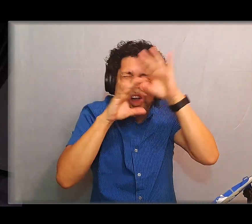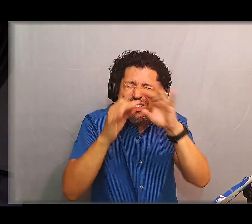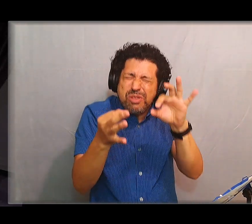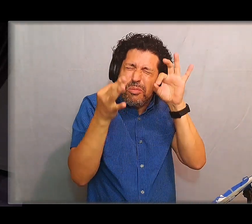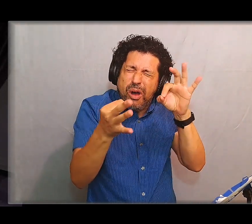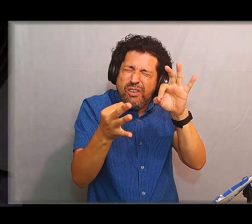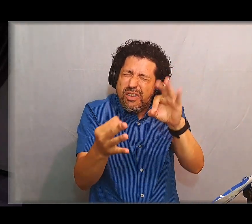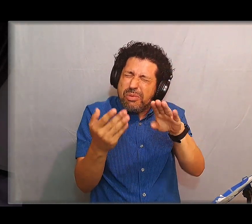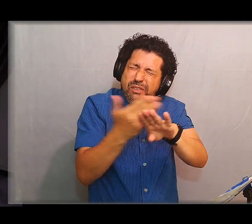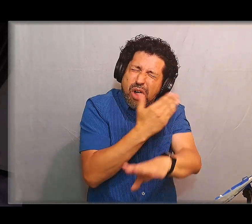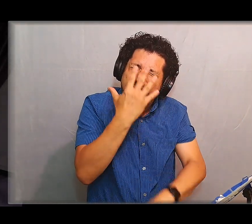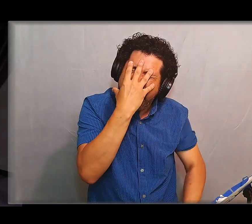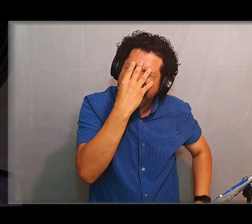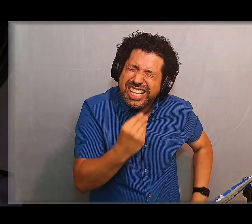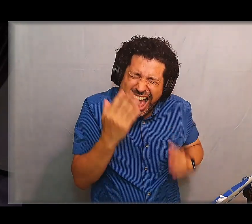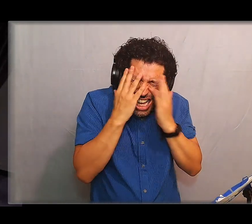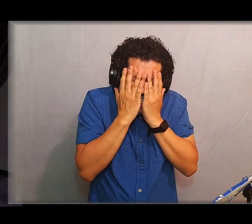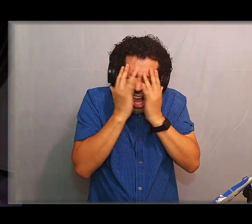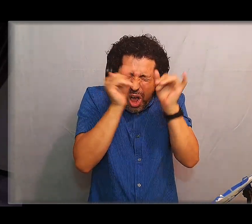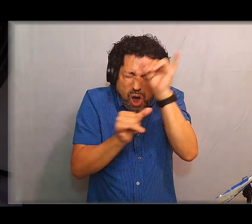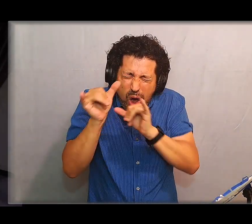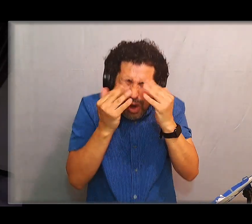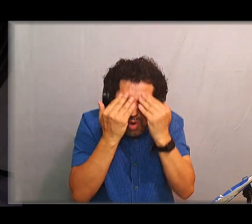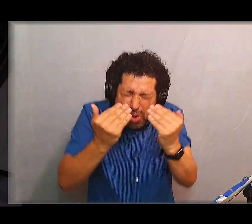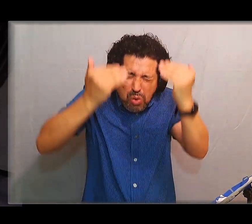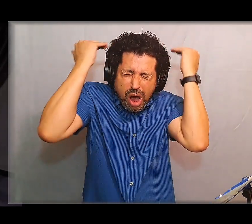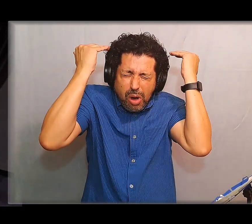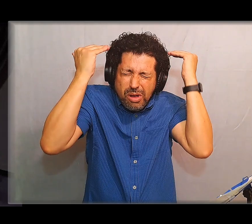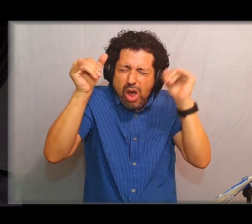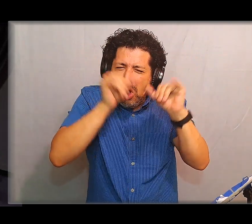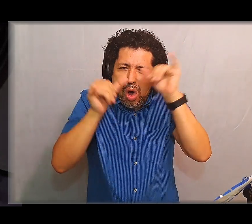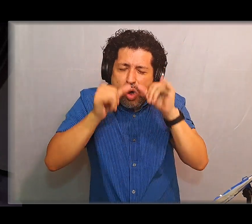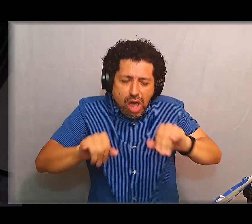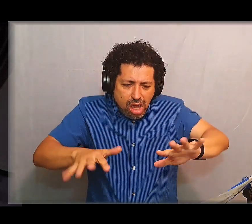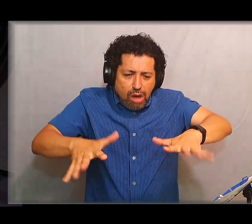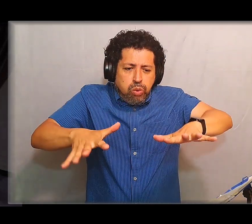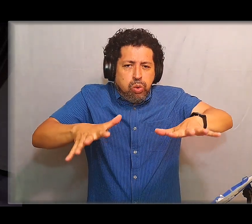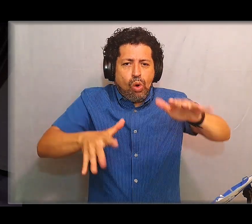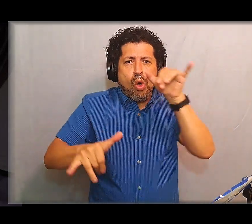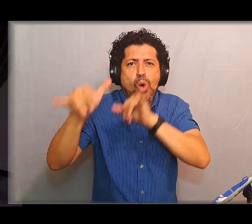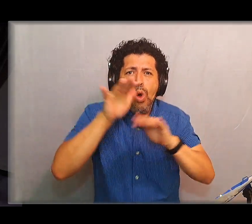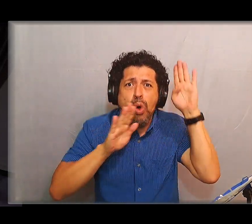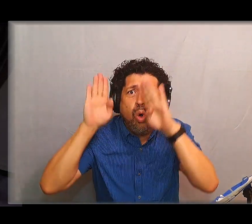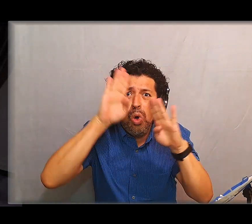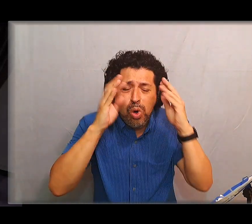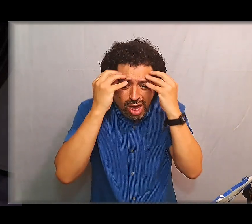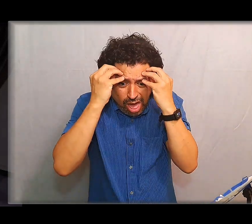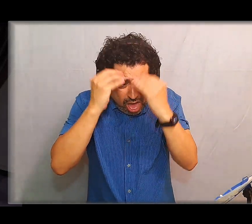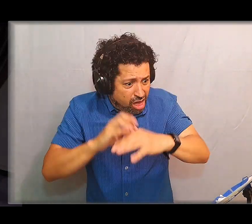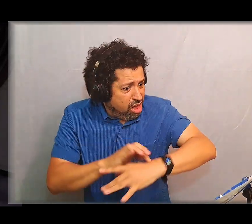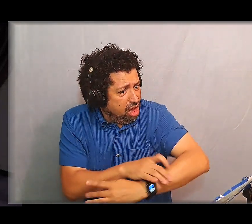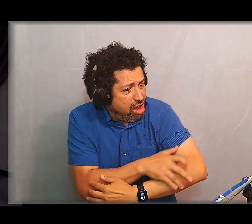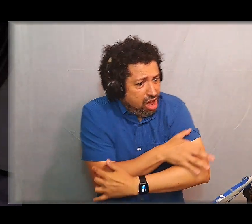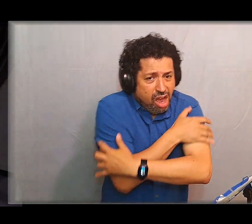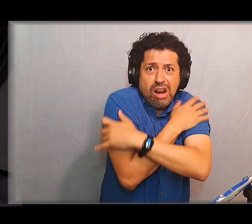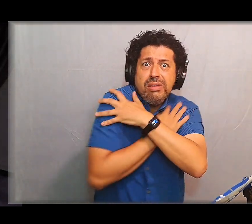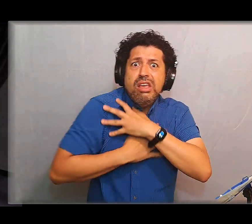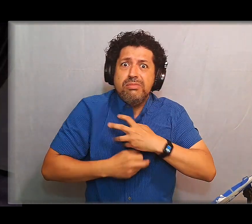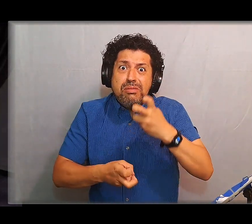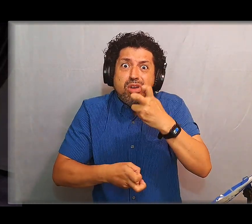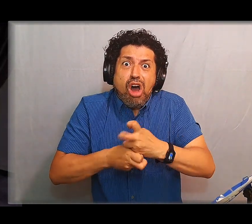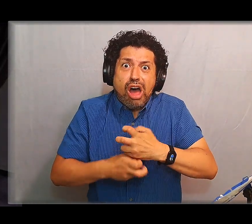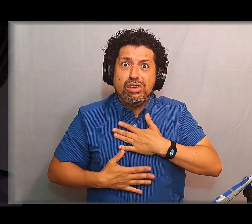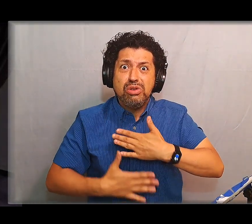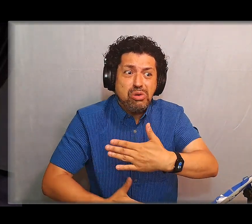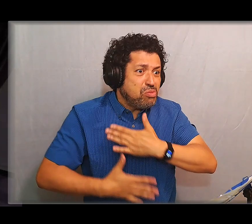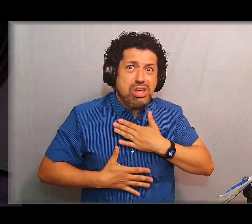why is it always right before I fall asleep? Did I get overwhelmed so easily? My anxiety creeps inside of me. Makes